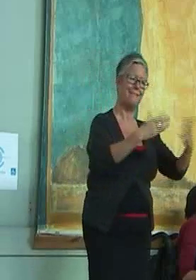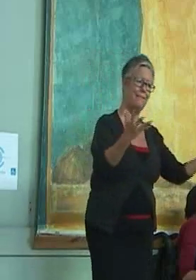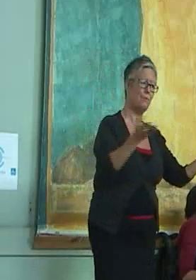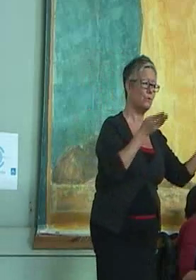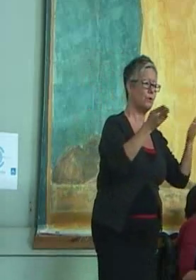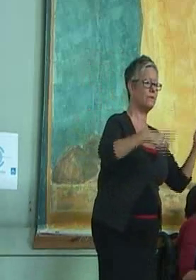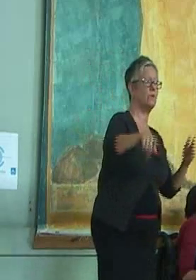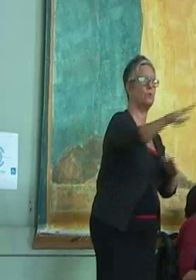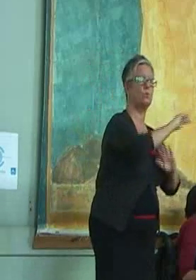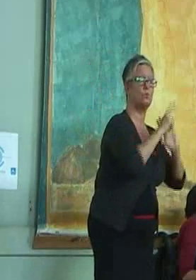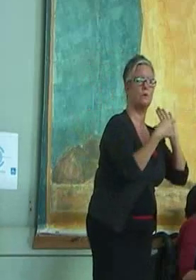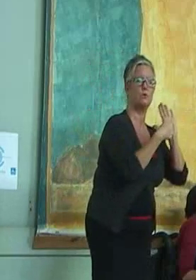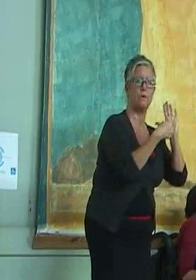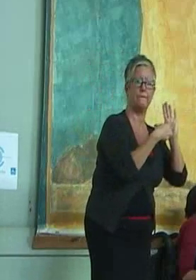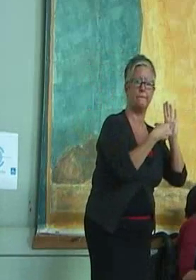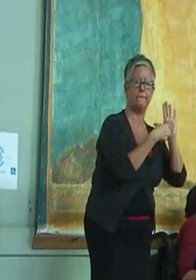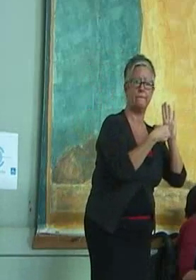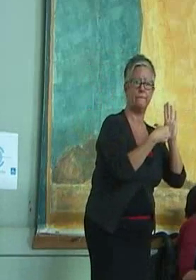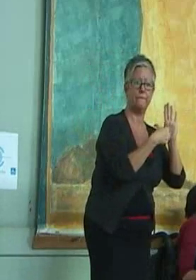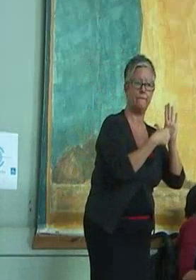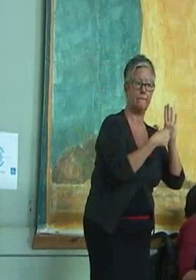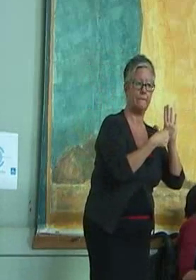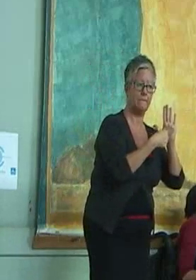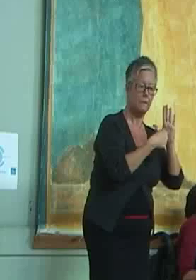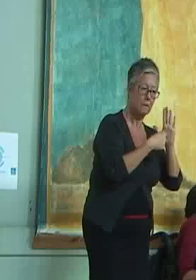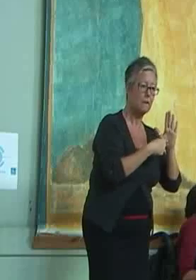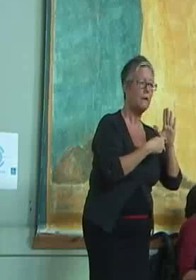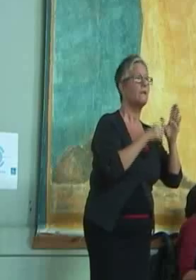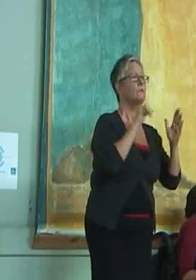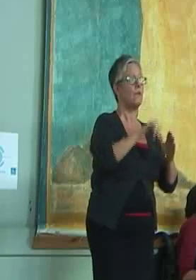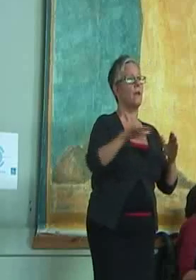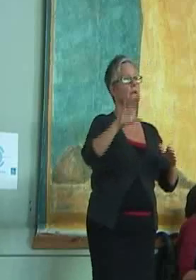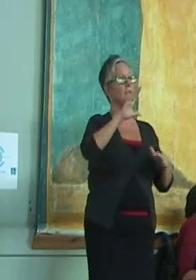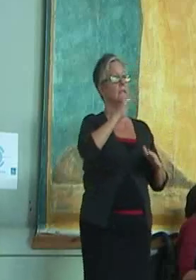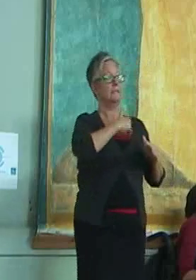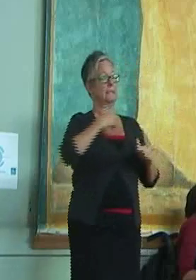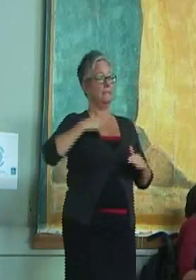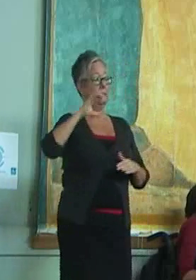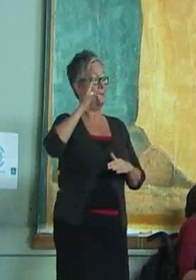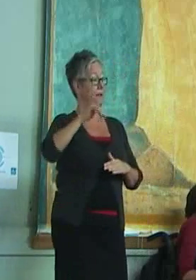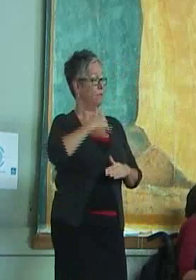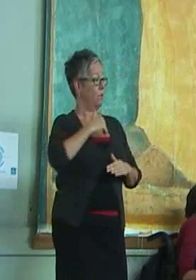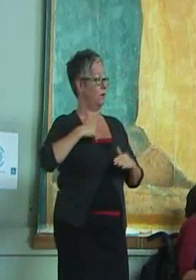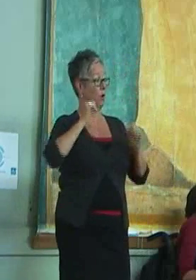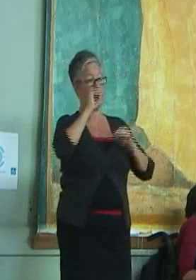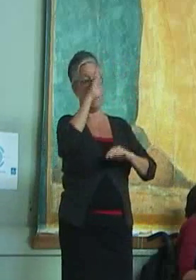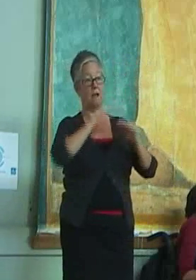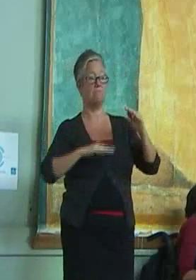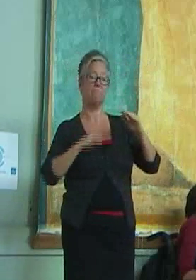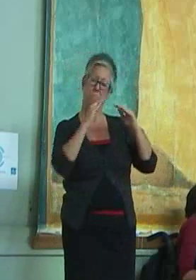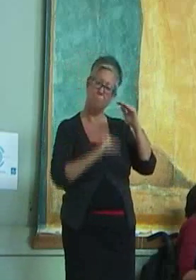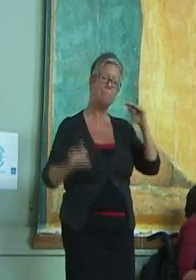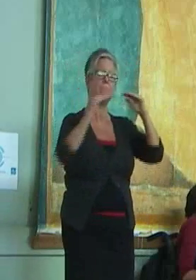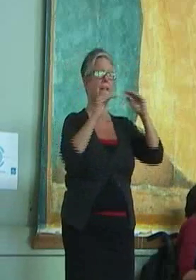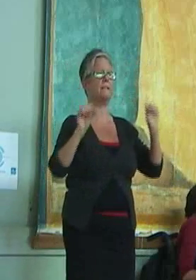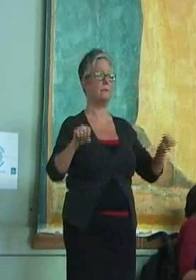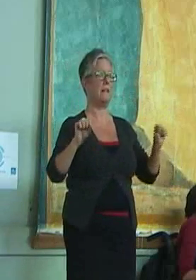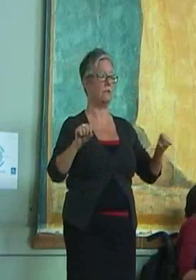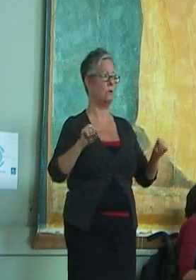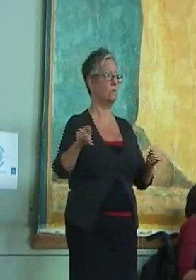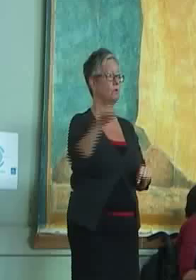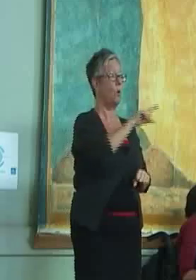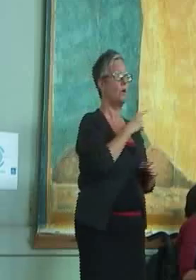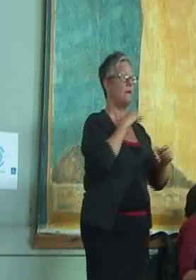make the city reach its real potential. On October 25th, please consider Rocco Rossi